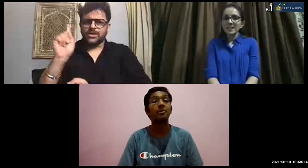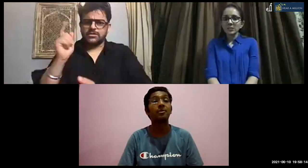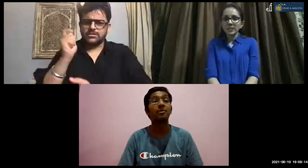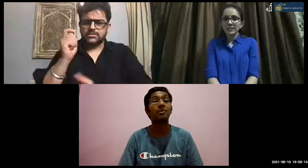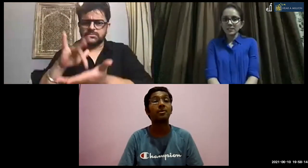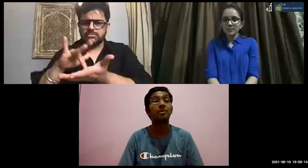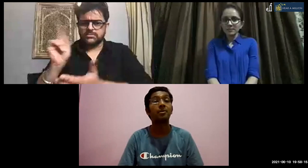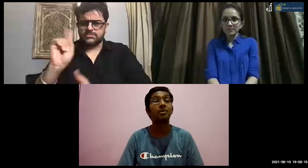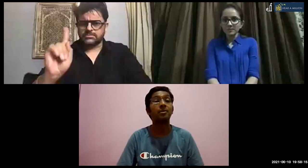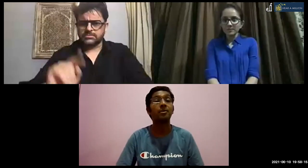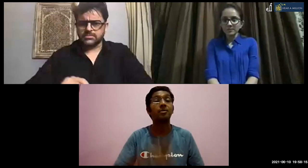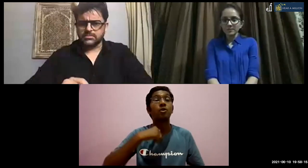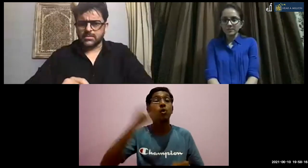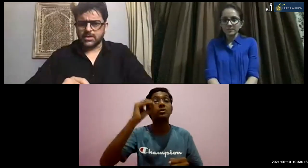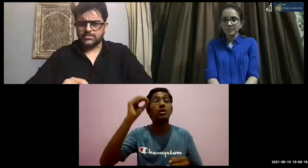is that located?